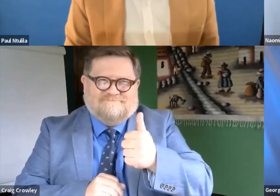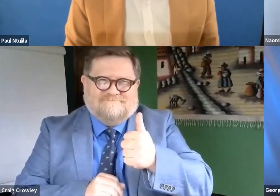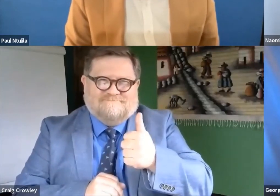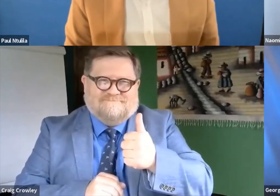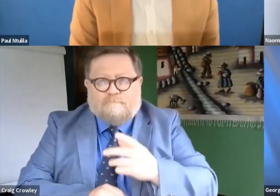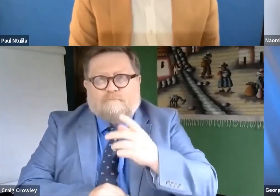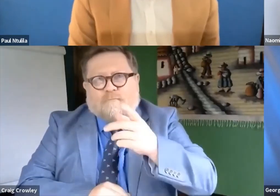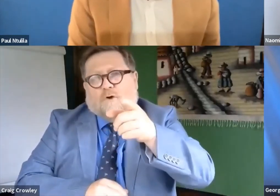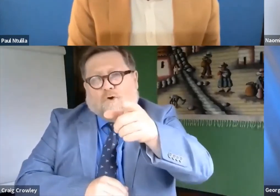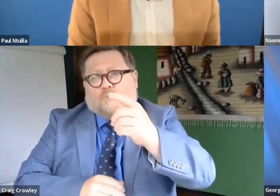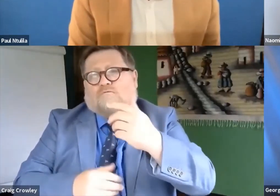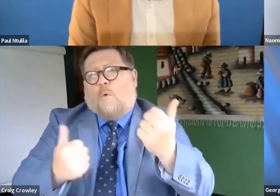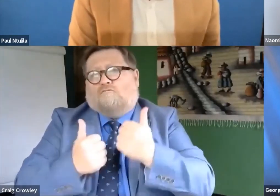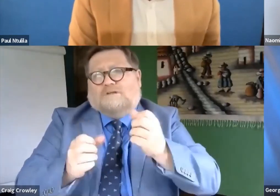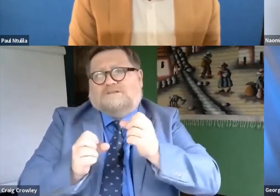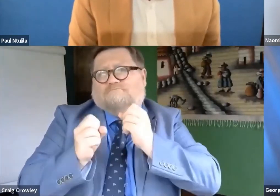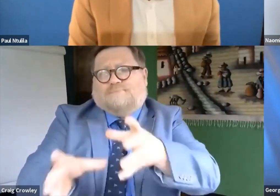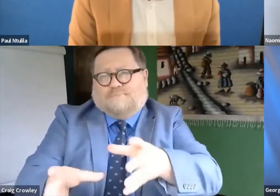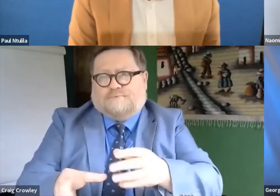Yes.